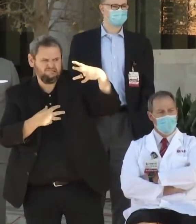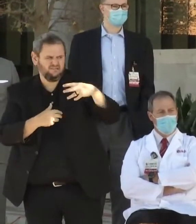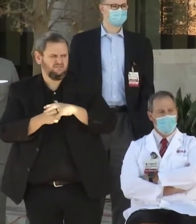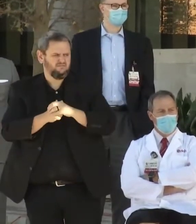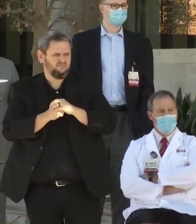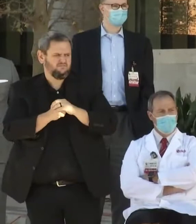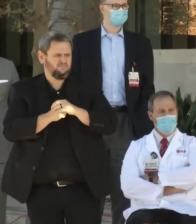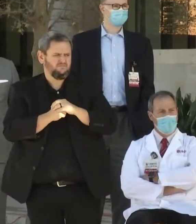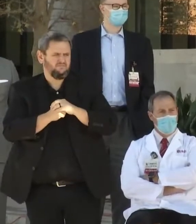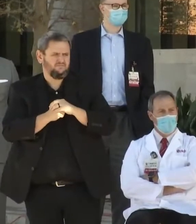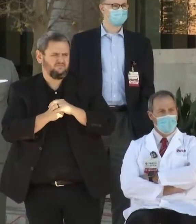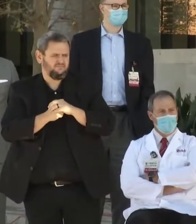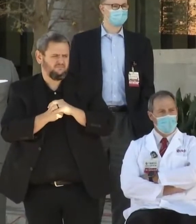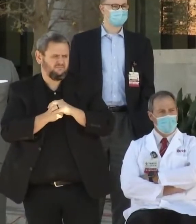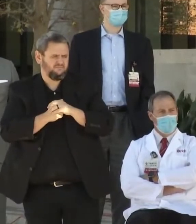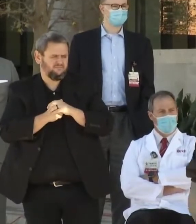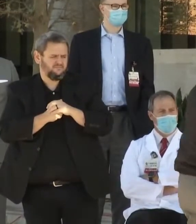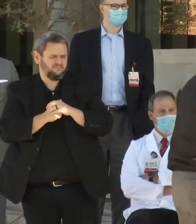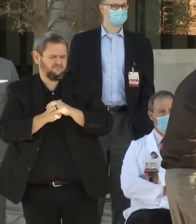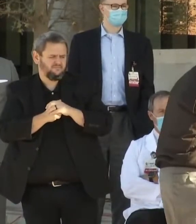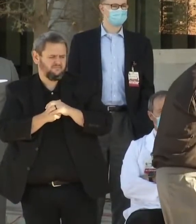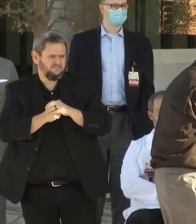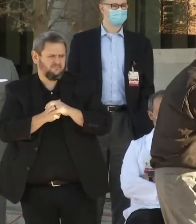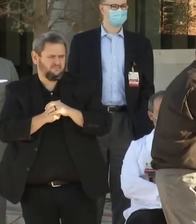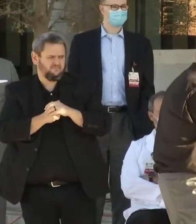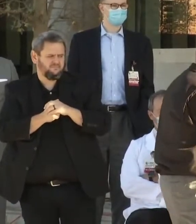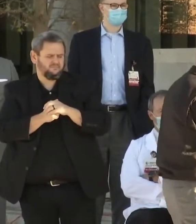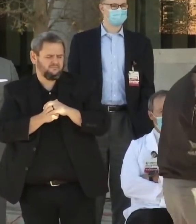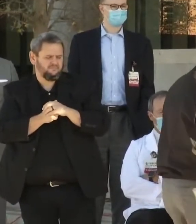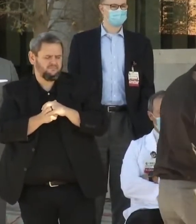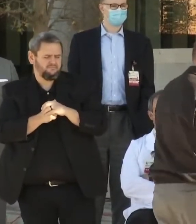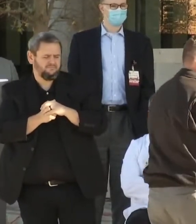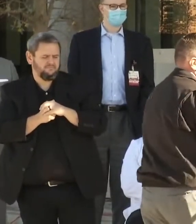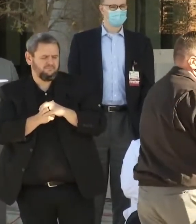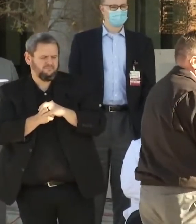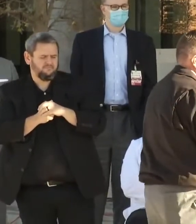Sorry, too many shadows. We're in your face. Ready?